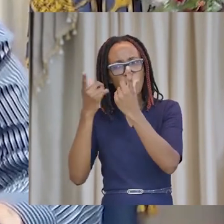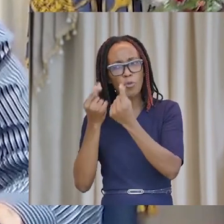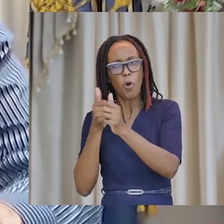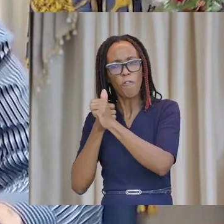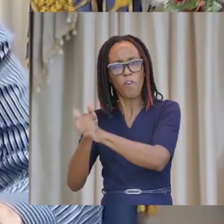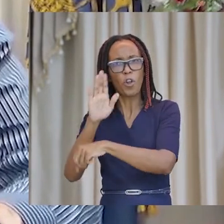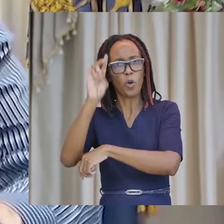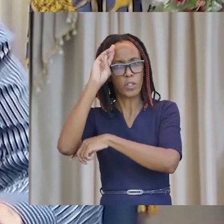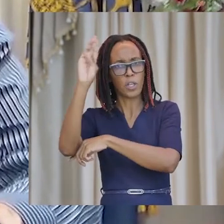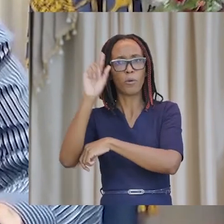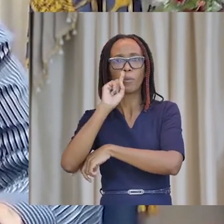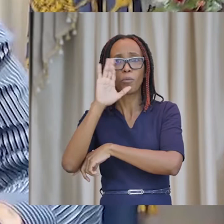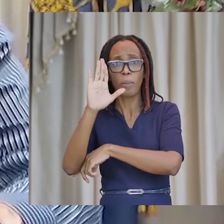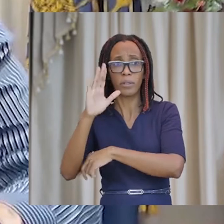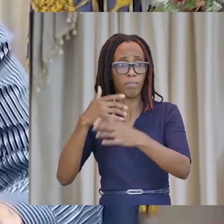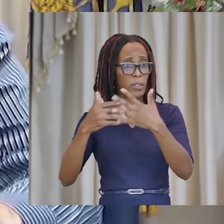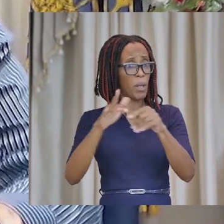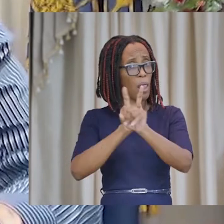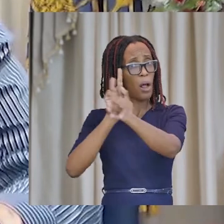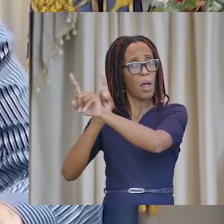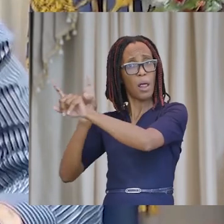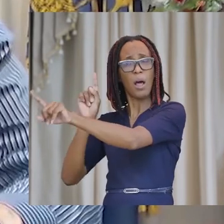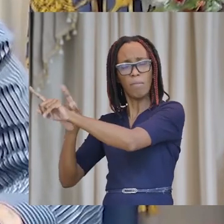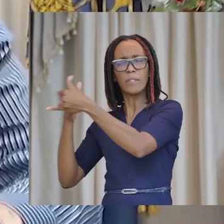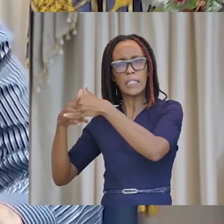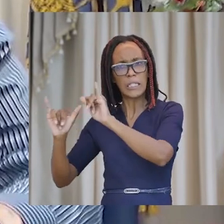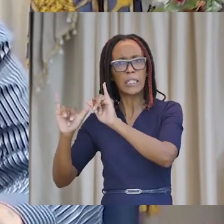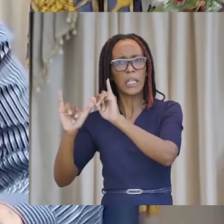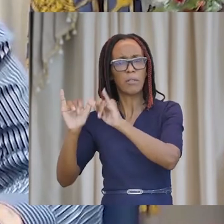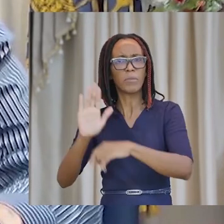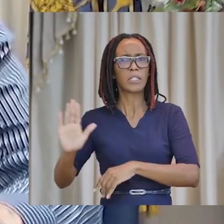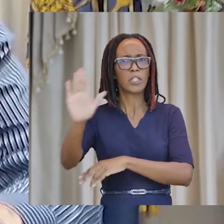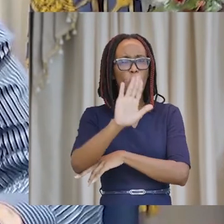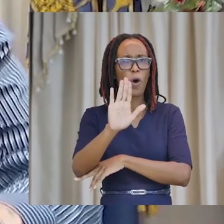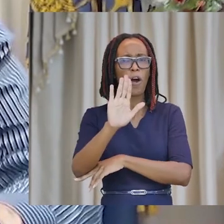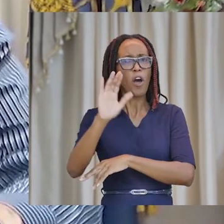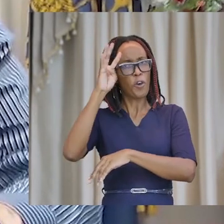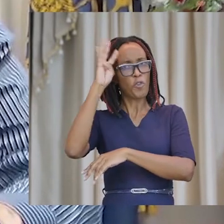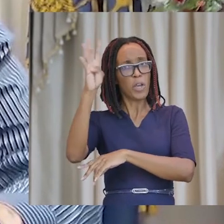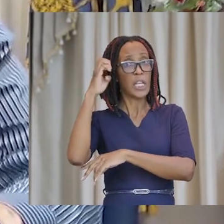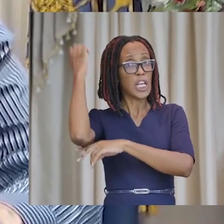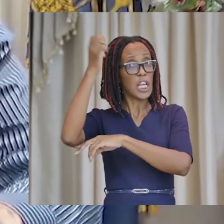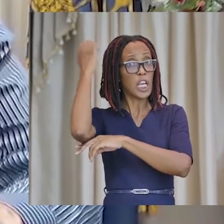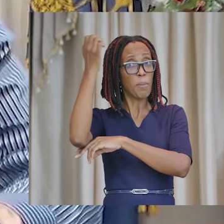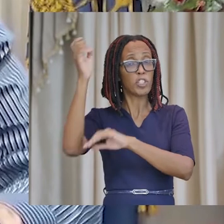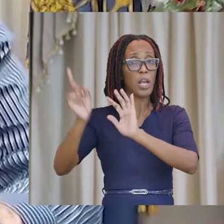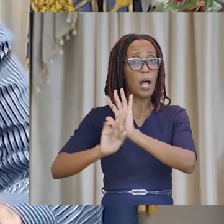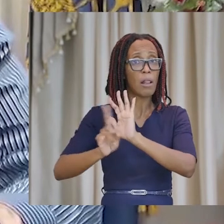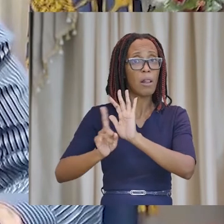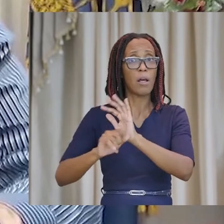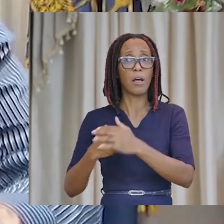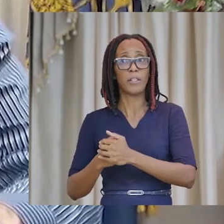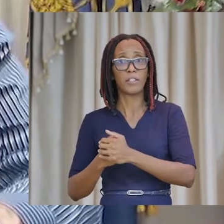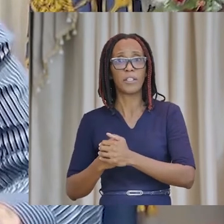while isolated and apart from your brothers. You have created your own emergency alert system, participated in